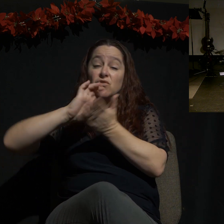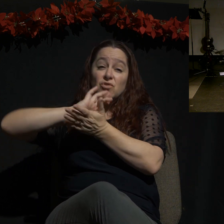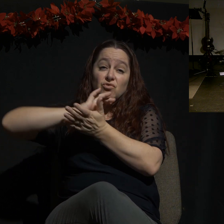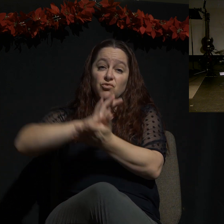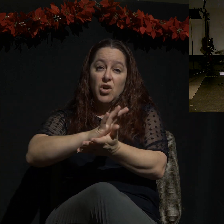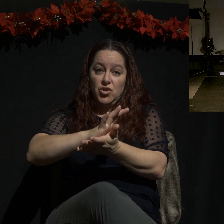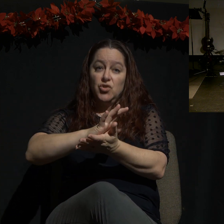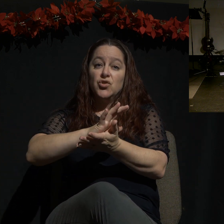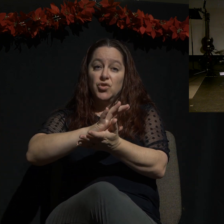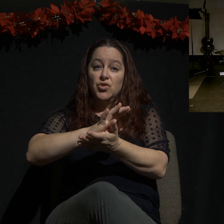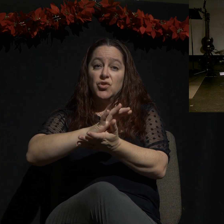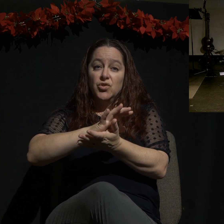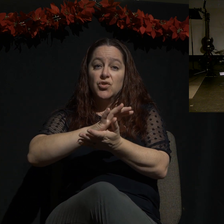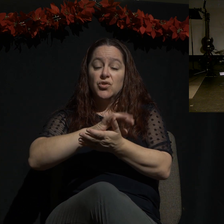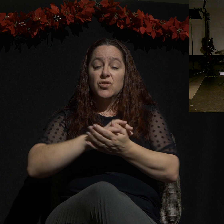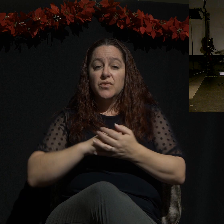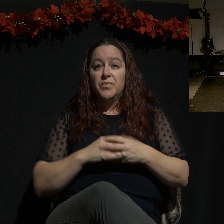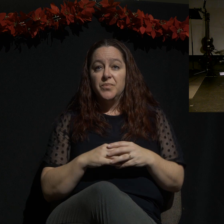crushed.